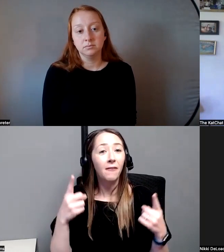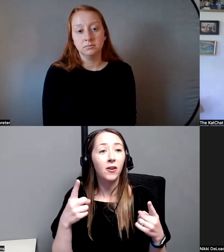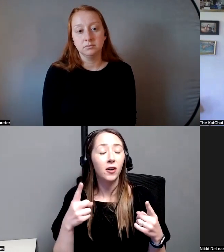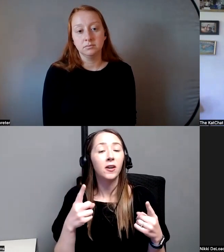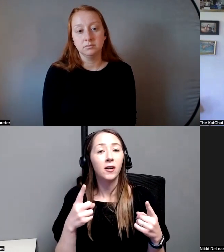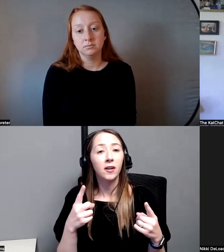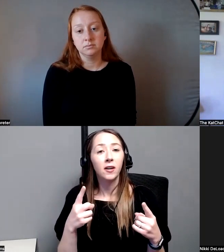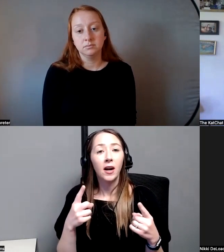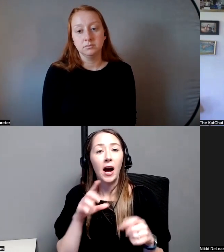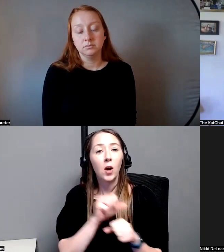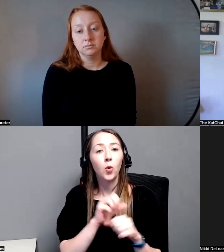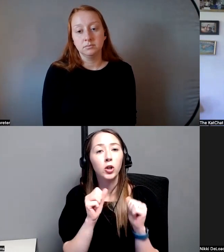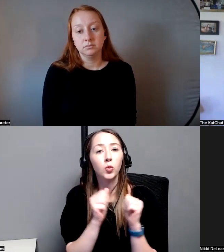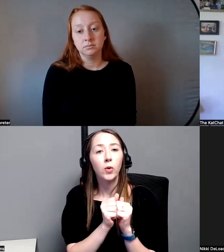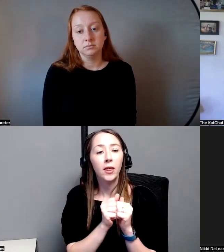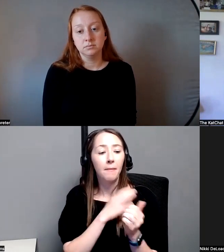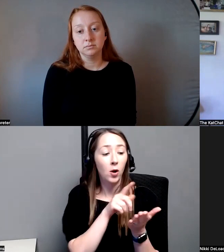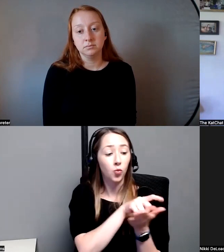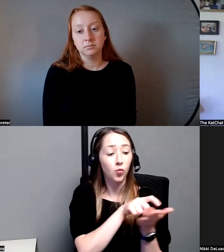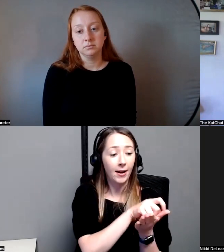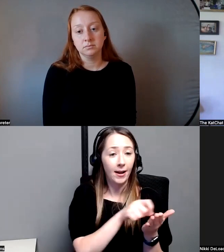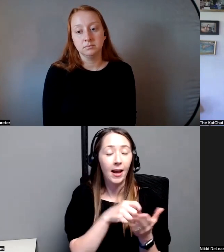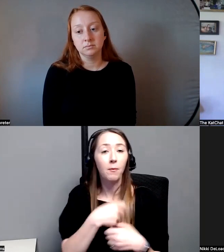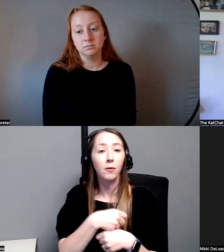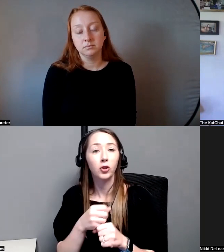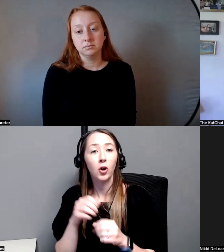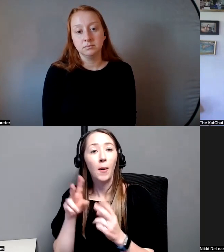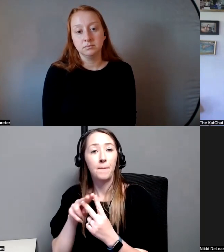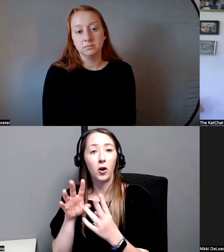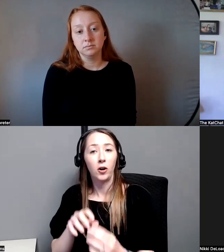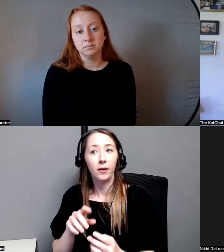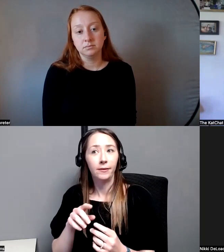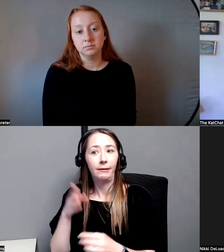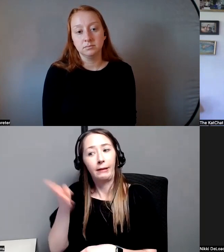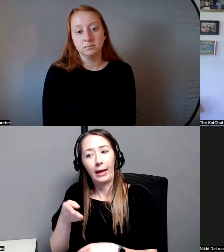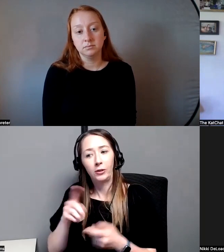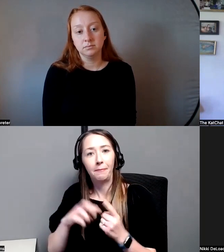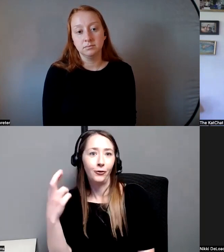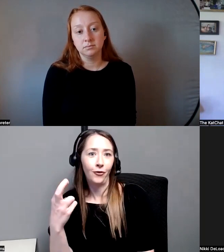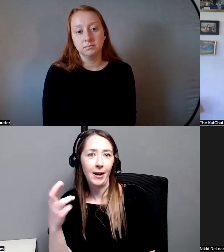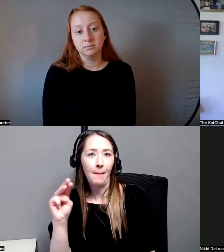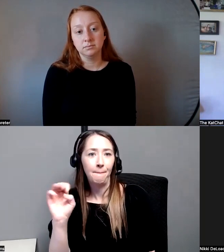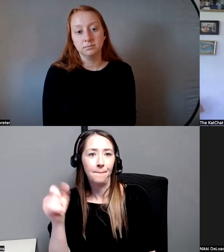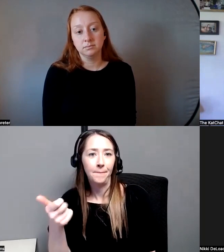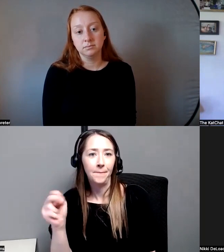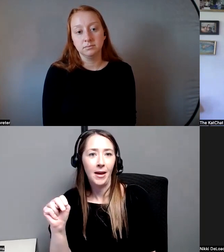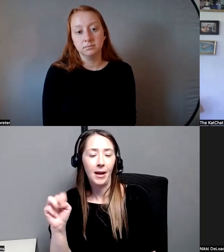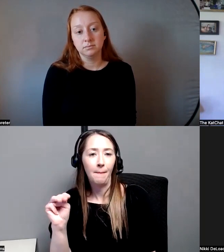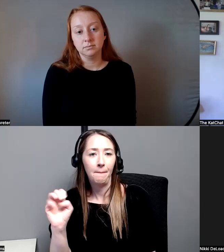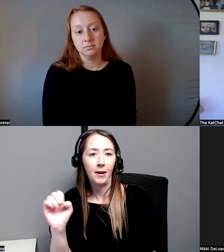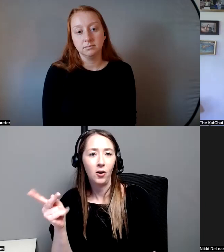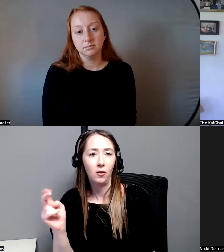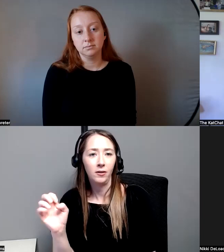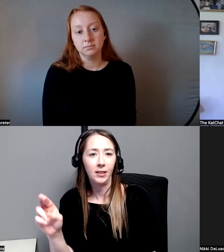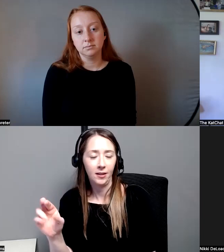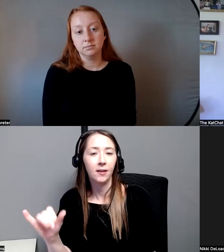my writing and producing partner slash best friend, Megan McNulty. We developed